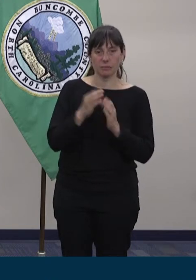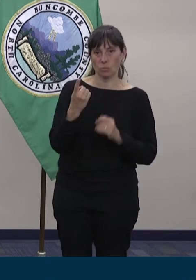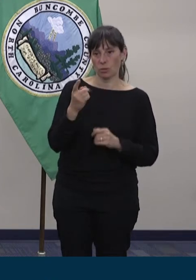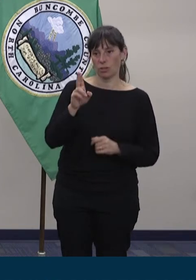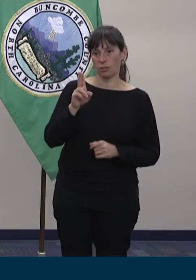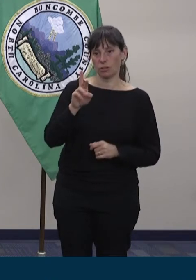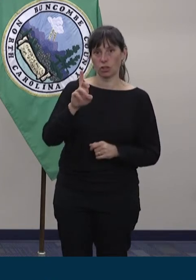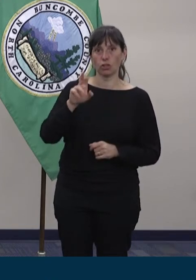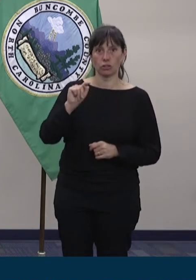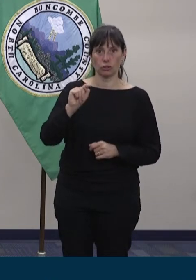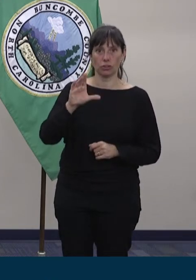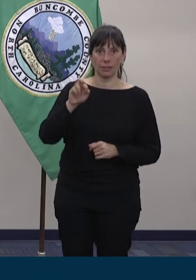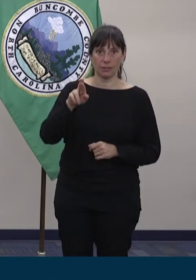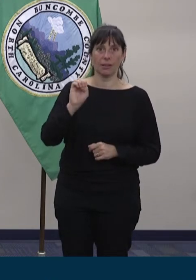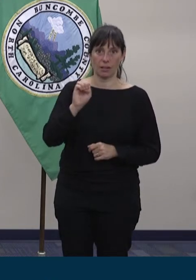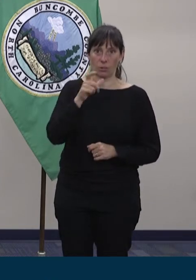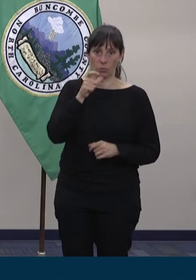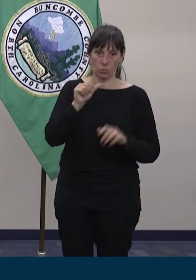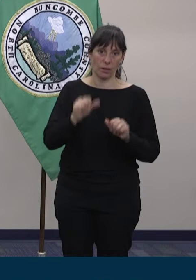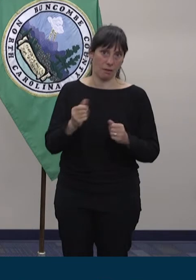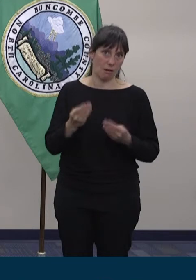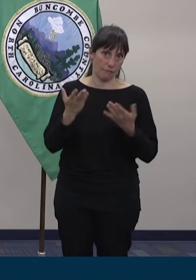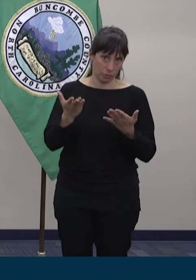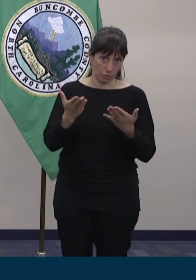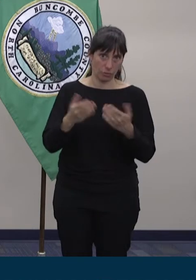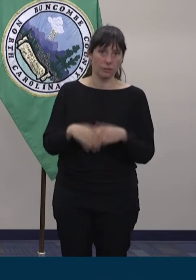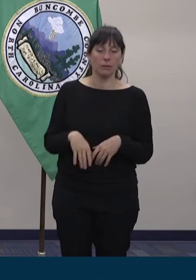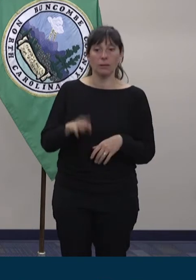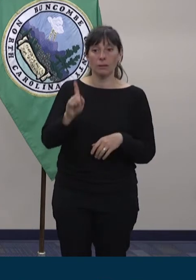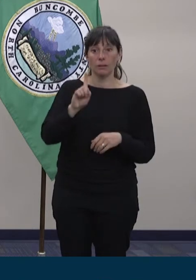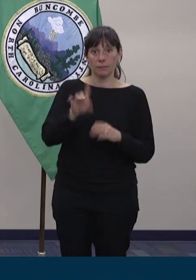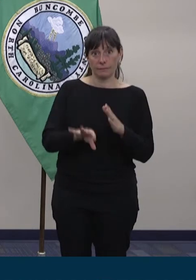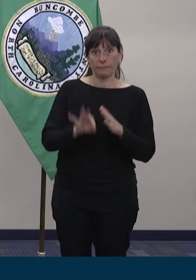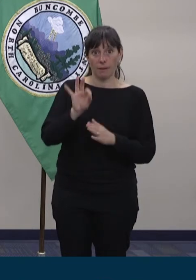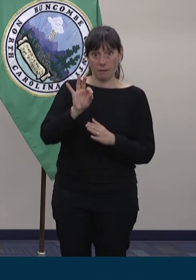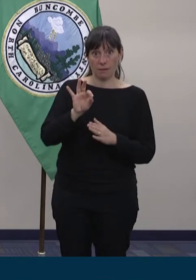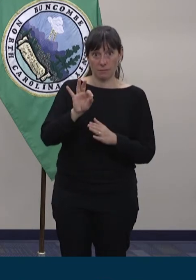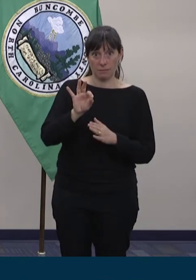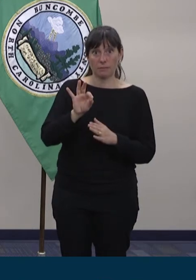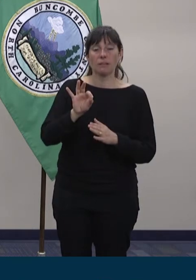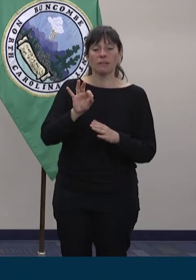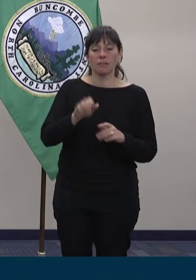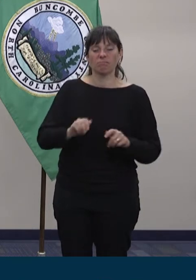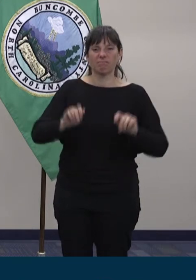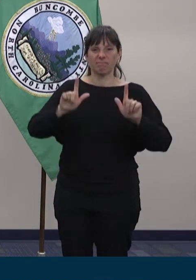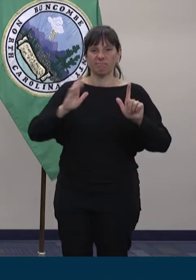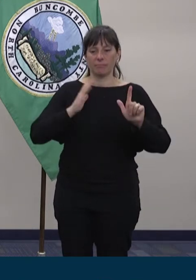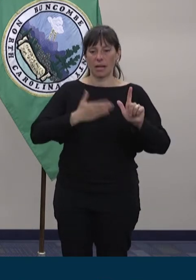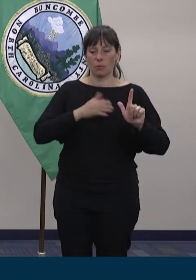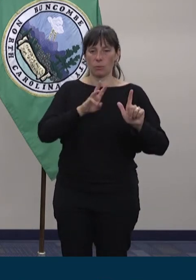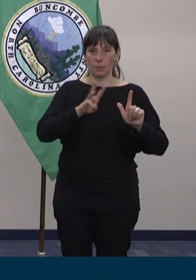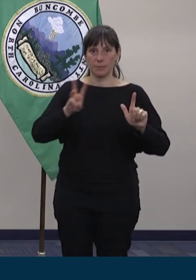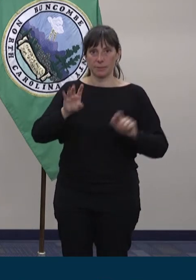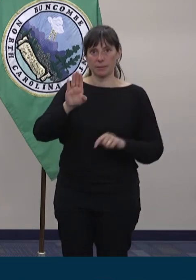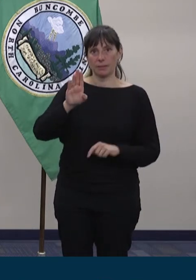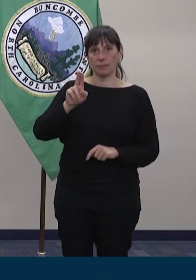offering testing in our community. This information is available at buncombeready.org.